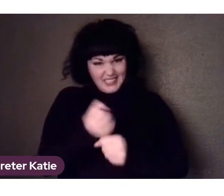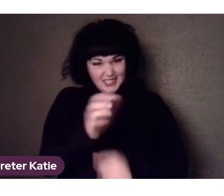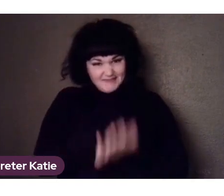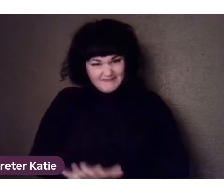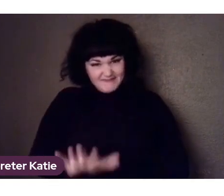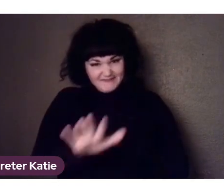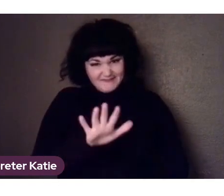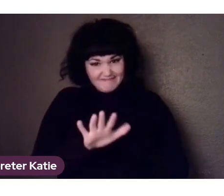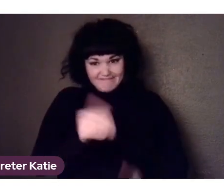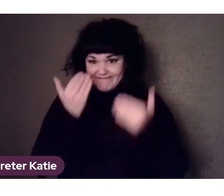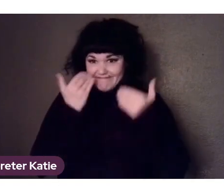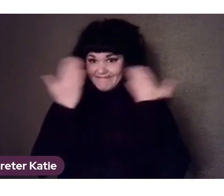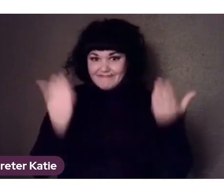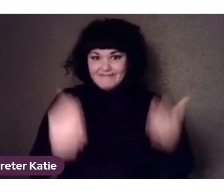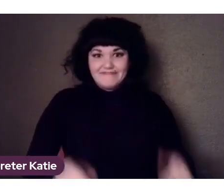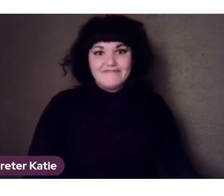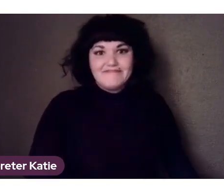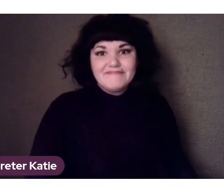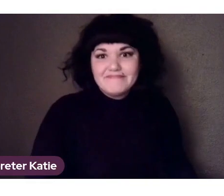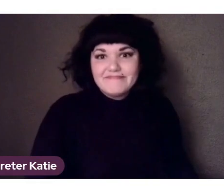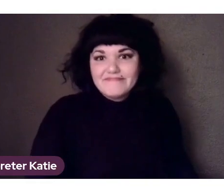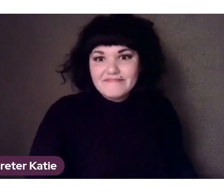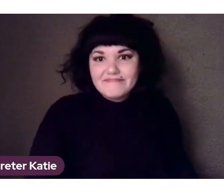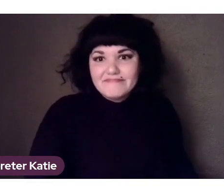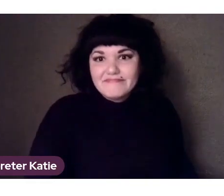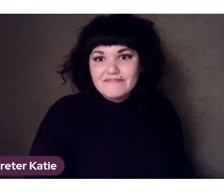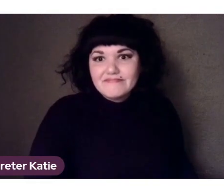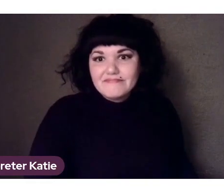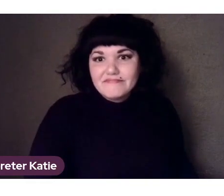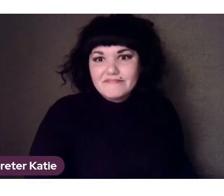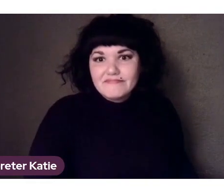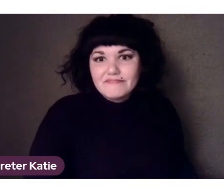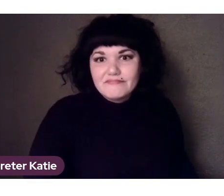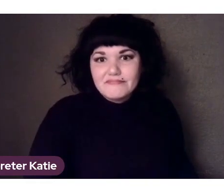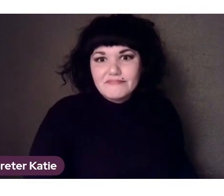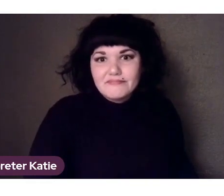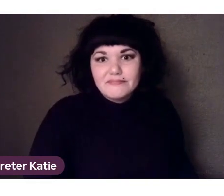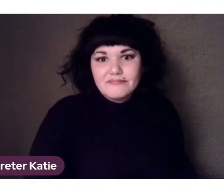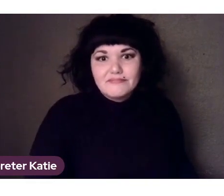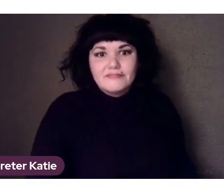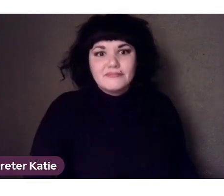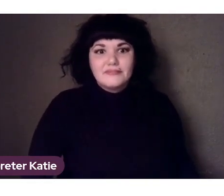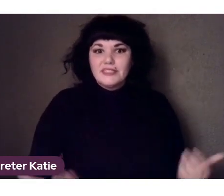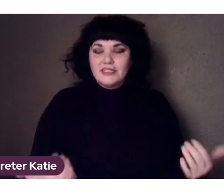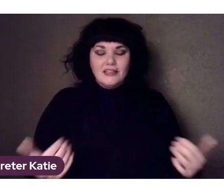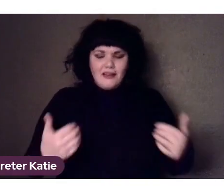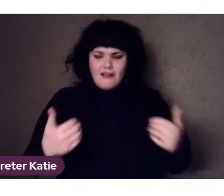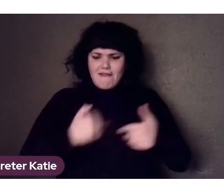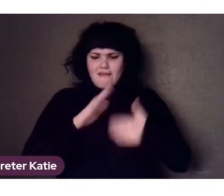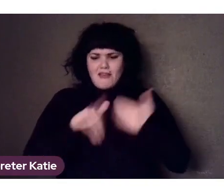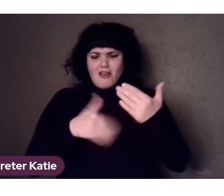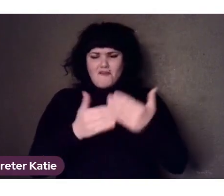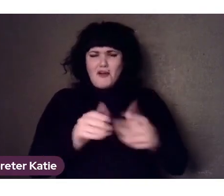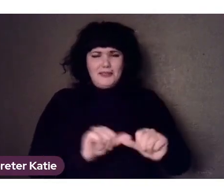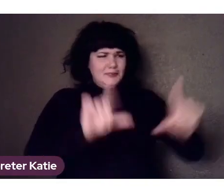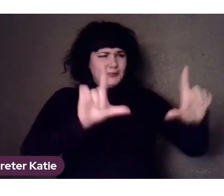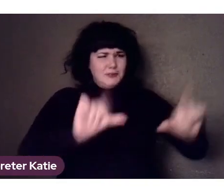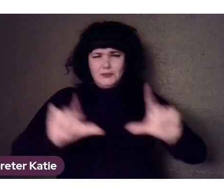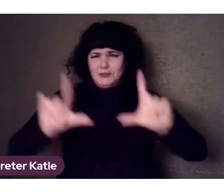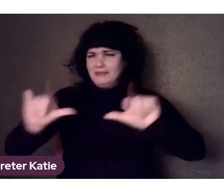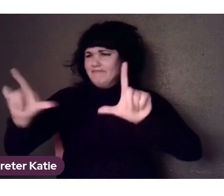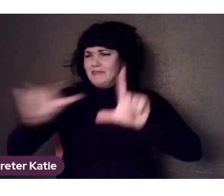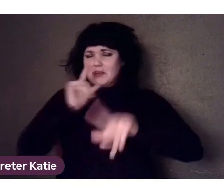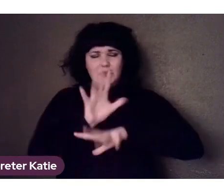know. And I'm feeling very awkward and I have all these screens in front of me. I'm not used to this at all anymore. So I would appreciate